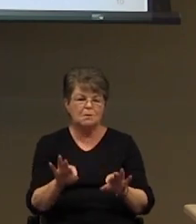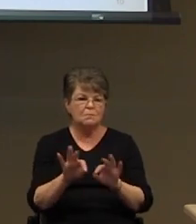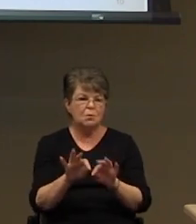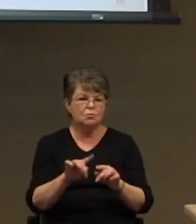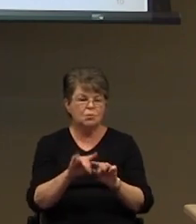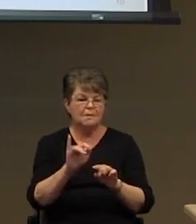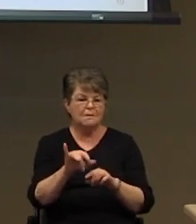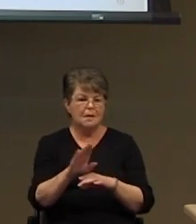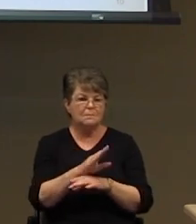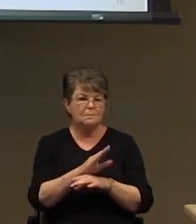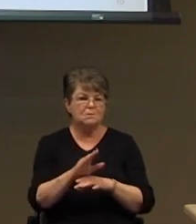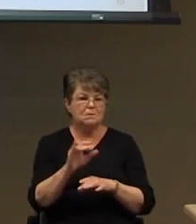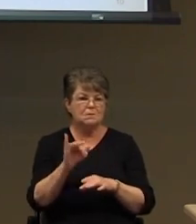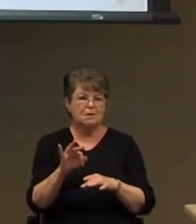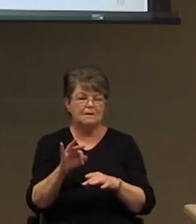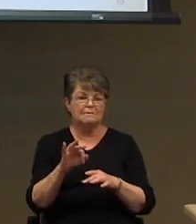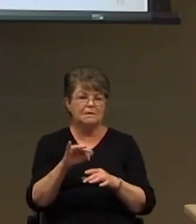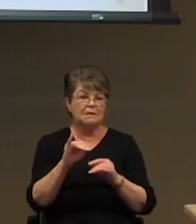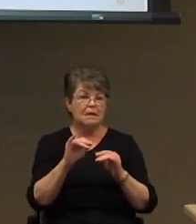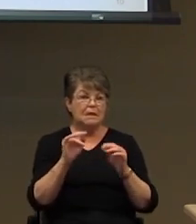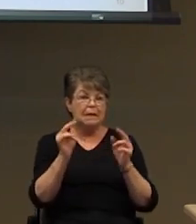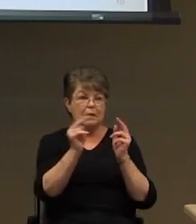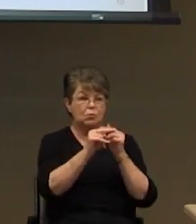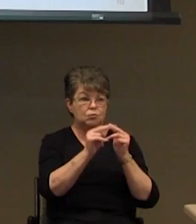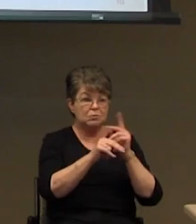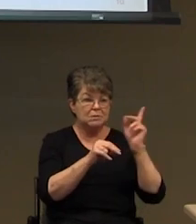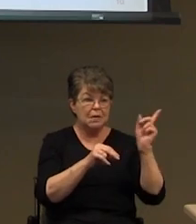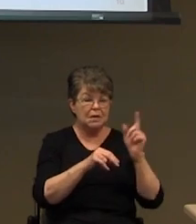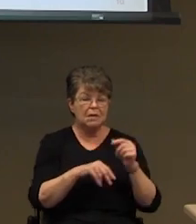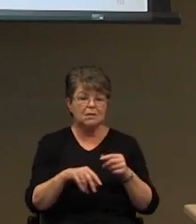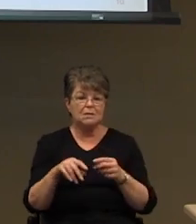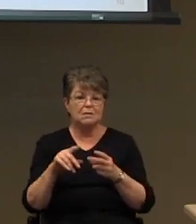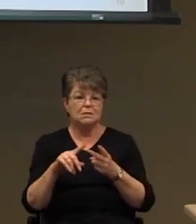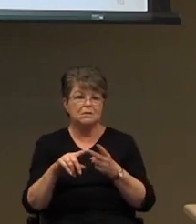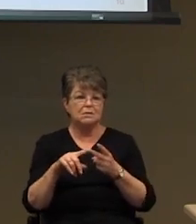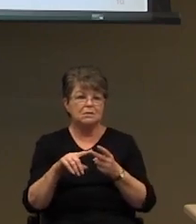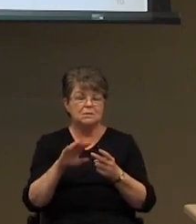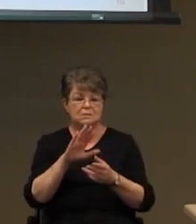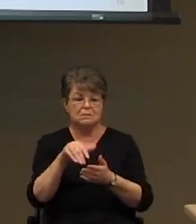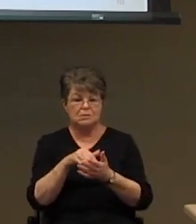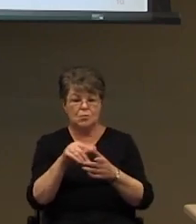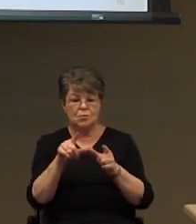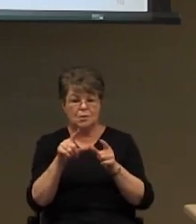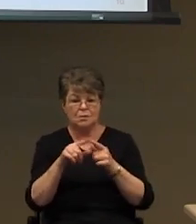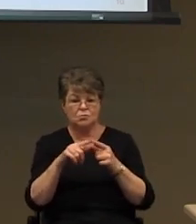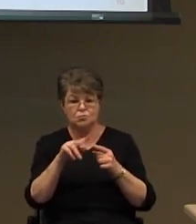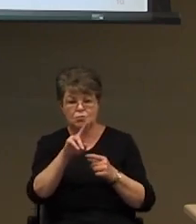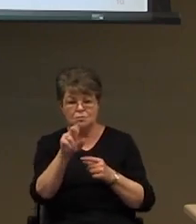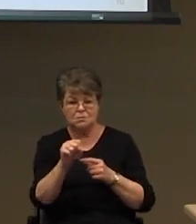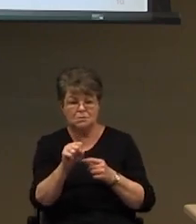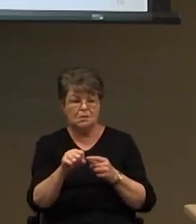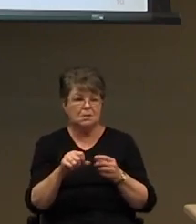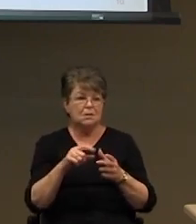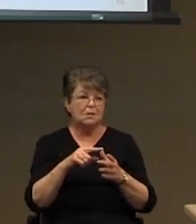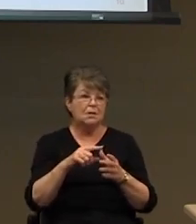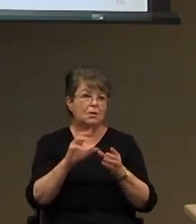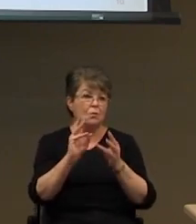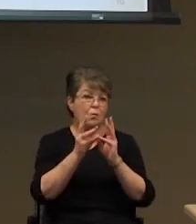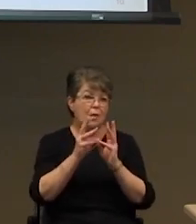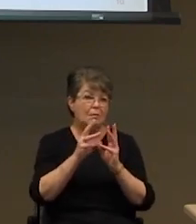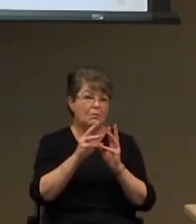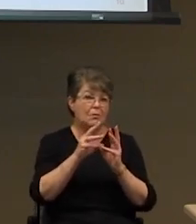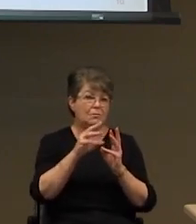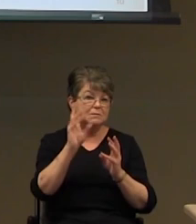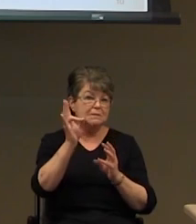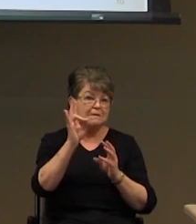So if it's proximity to an interstate, if it's central location in the United States, whether the weather is 70 degrees and sunny every